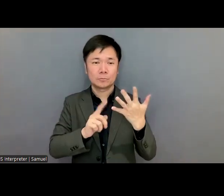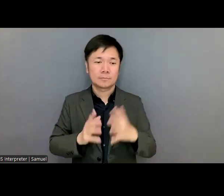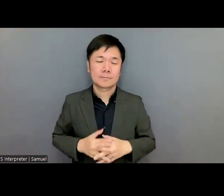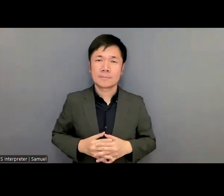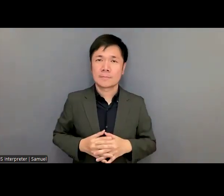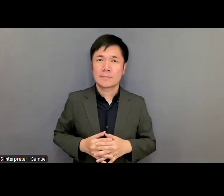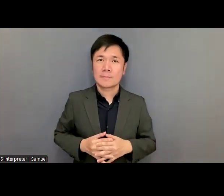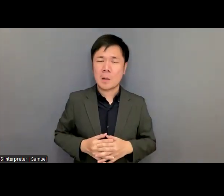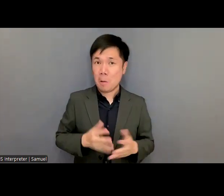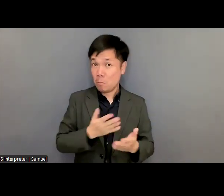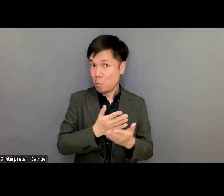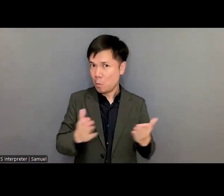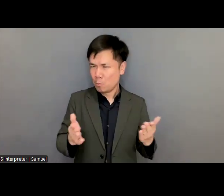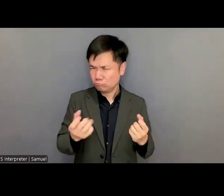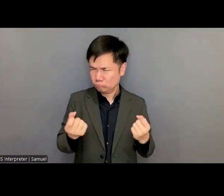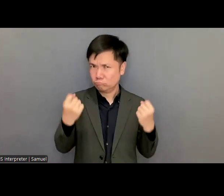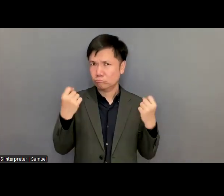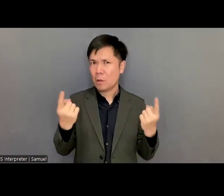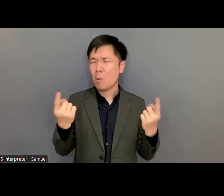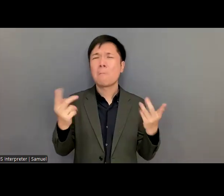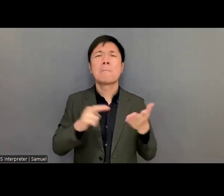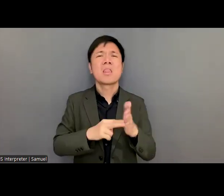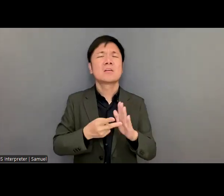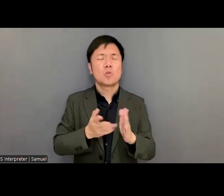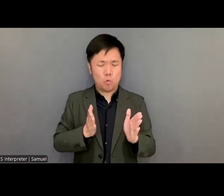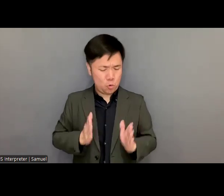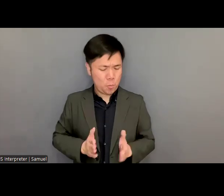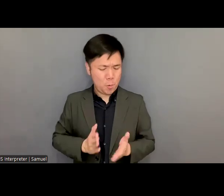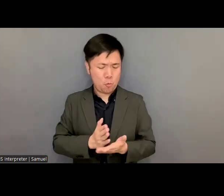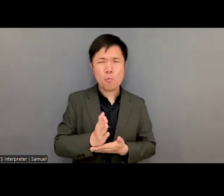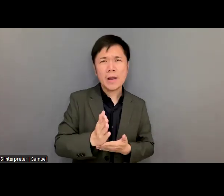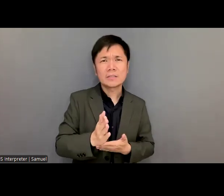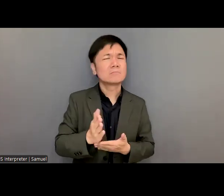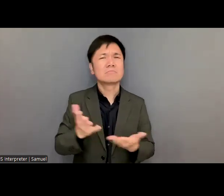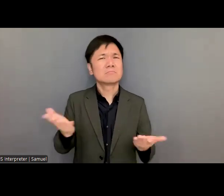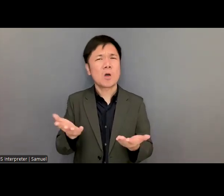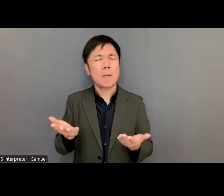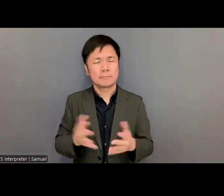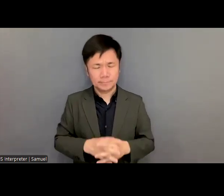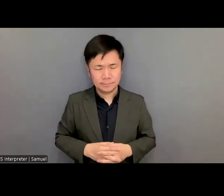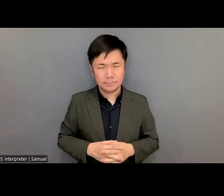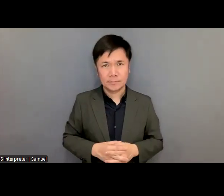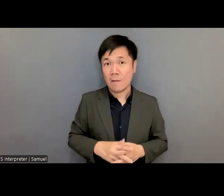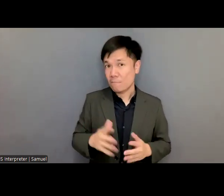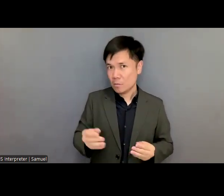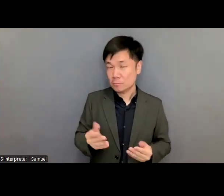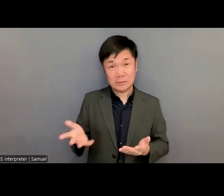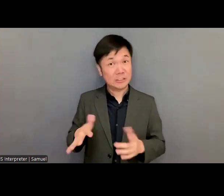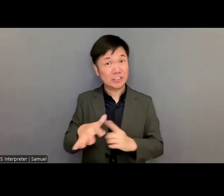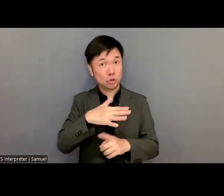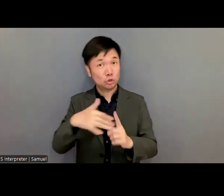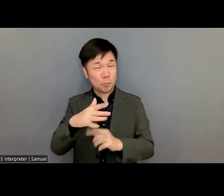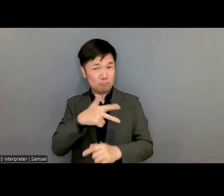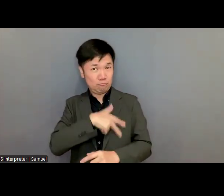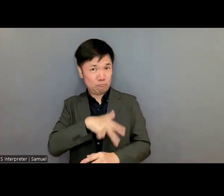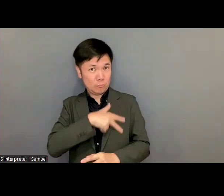an understanding of what does that human right-based approach mean. And when it comes to providing social protection,